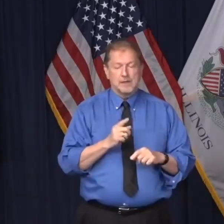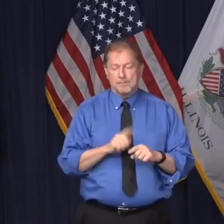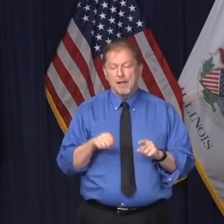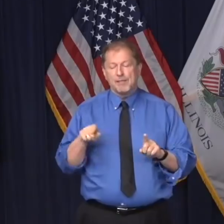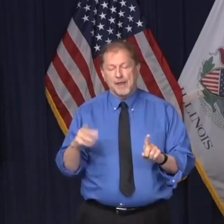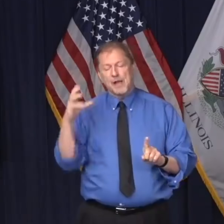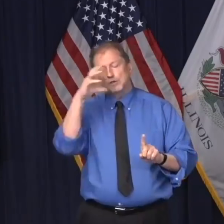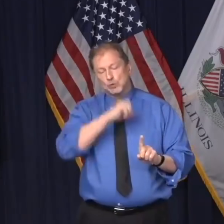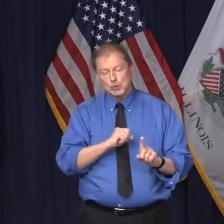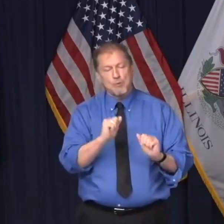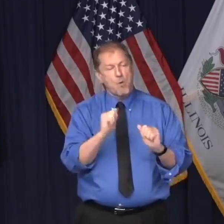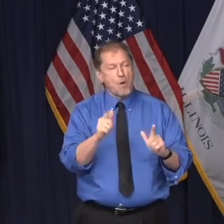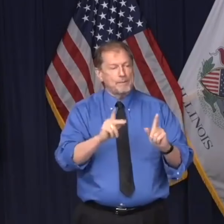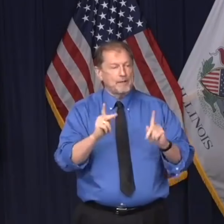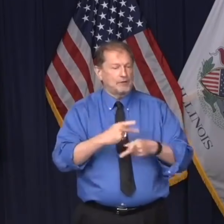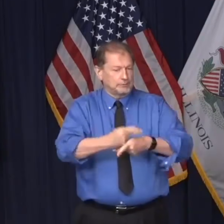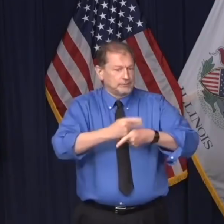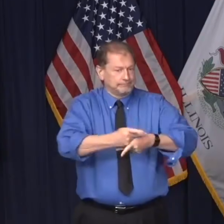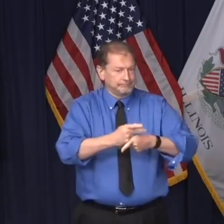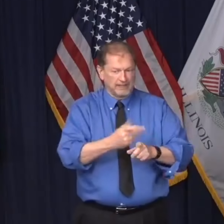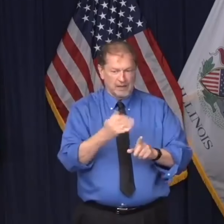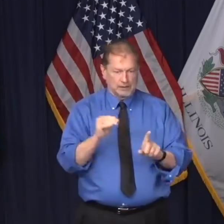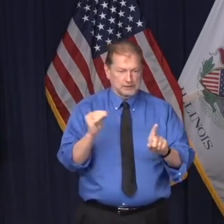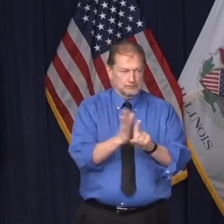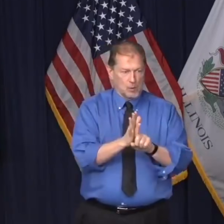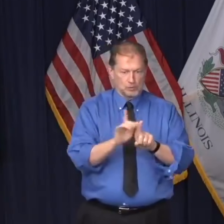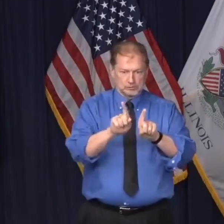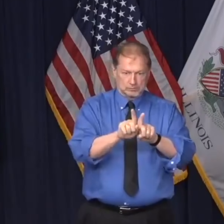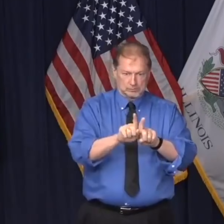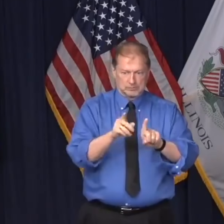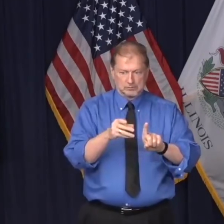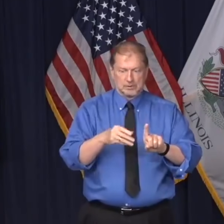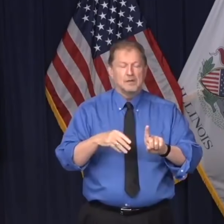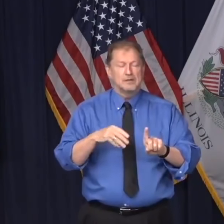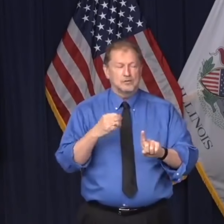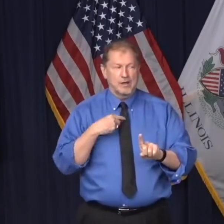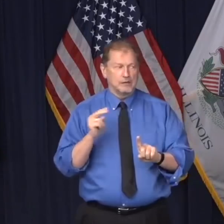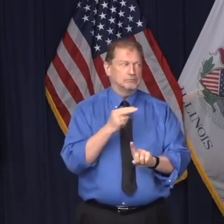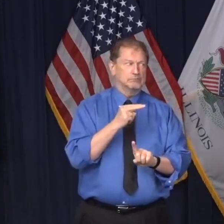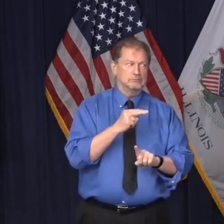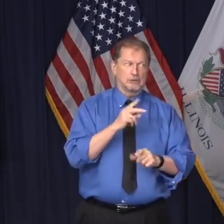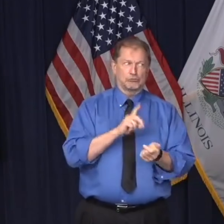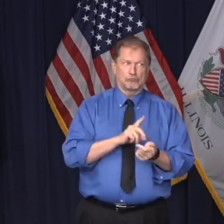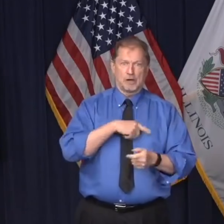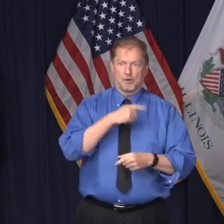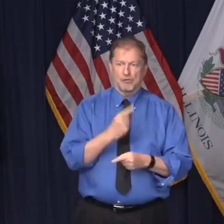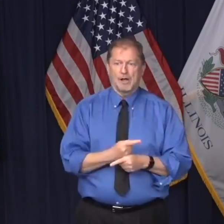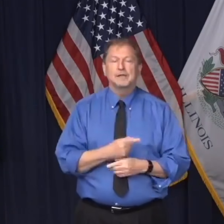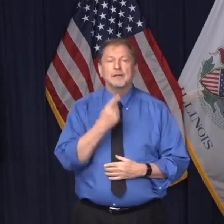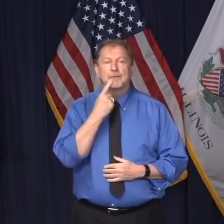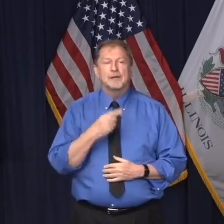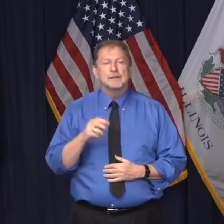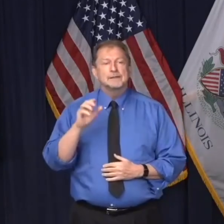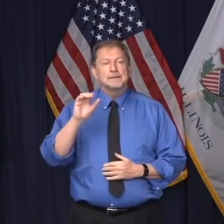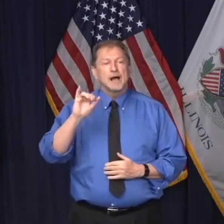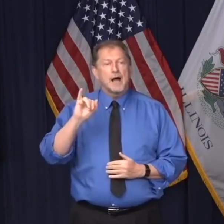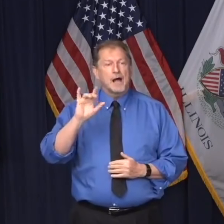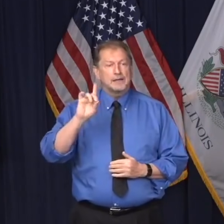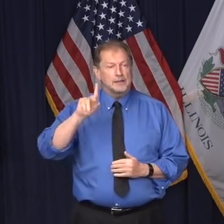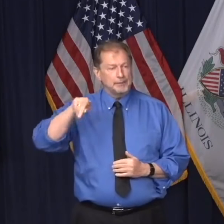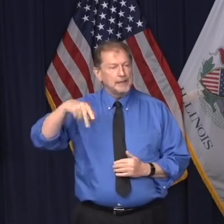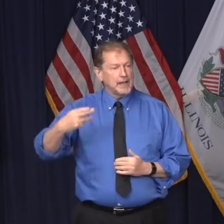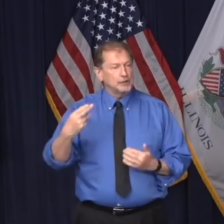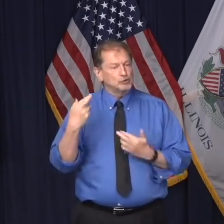isolated. And I think I have all the details of that right. I want to make sure I'm looking at the doctor because, as you know, IDPH oversees this.